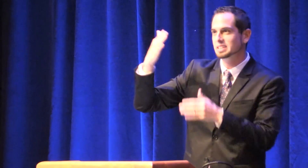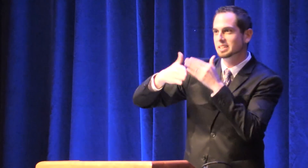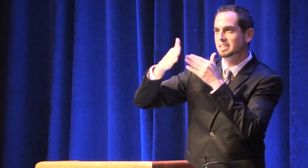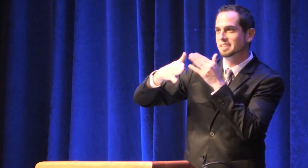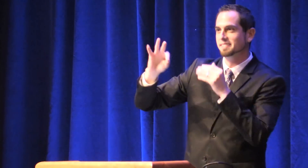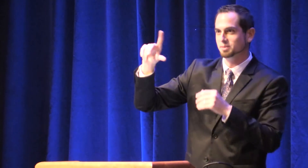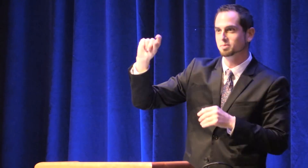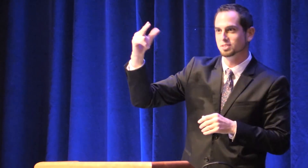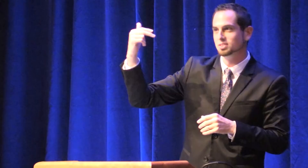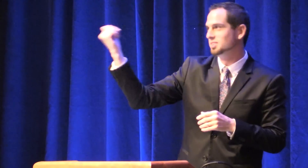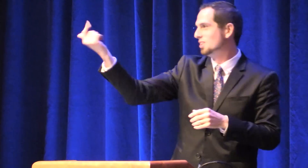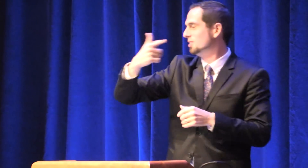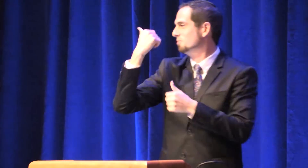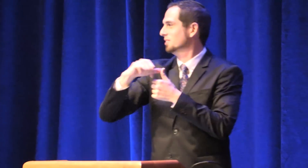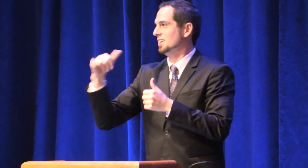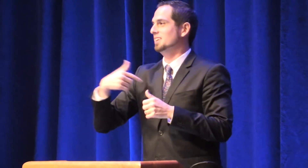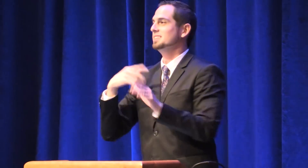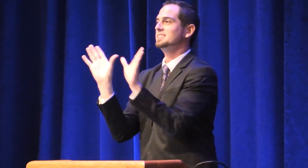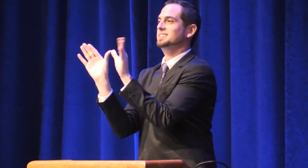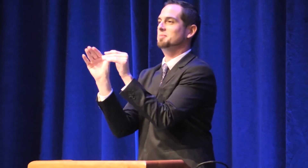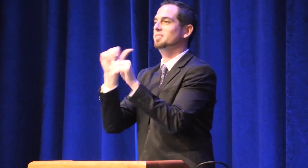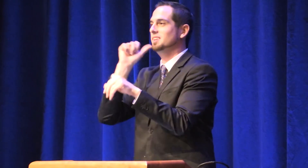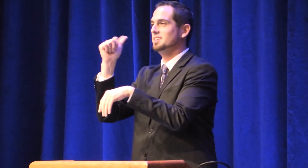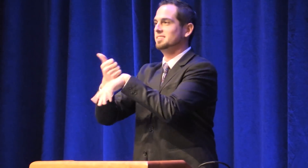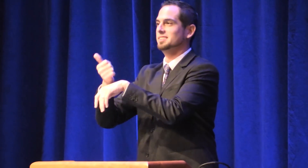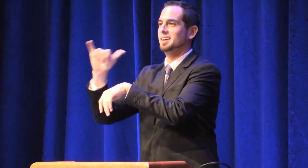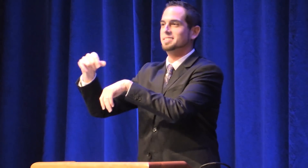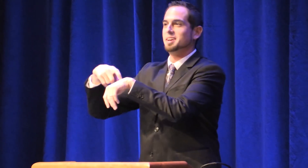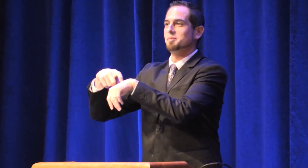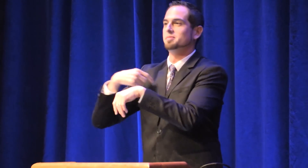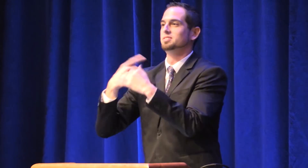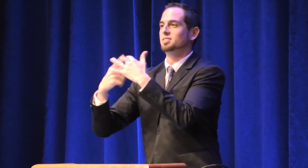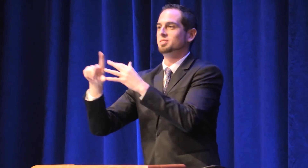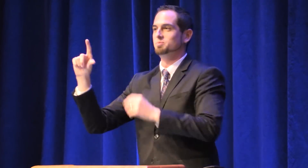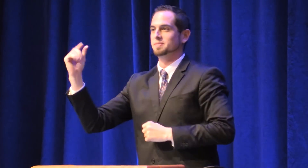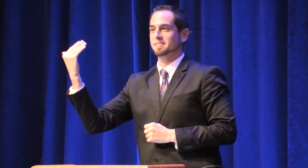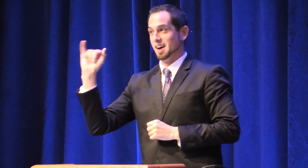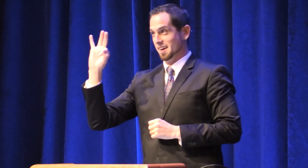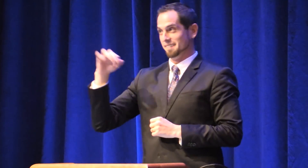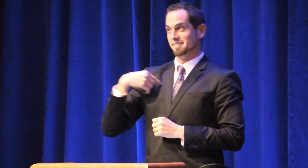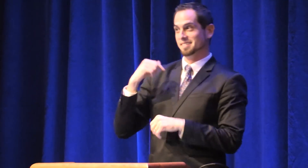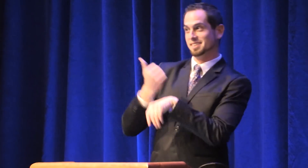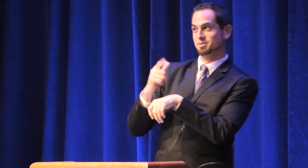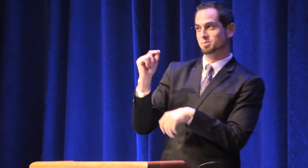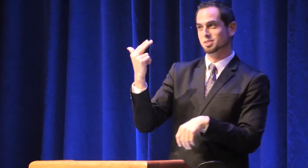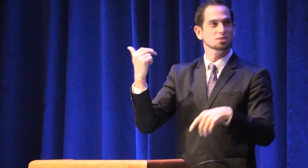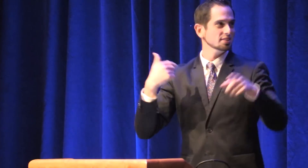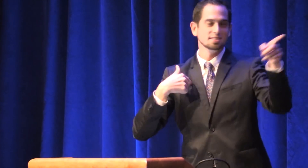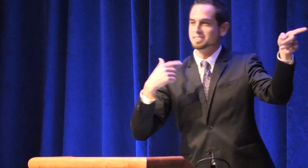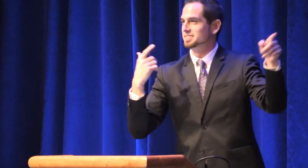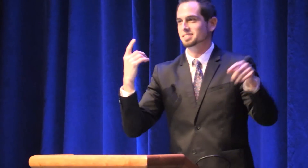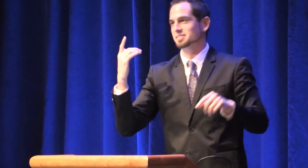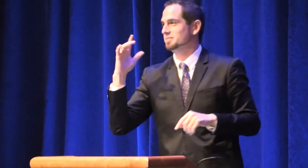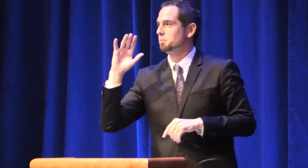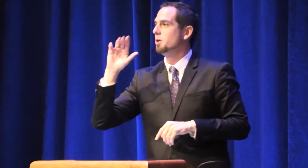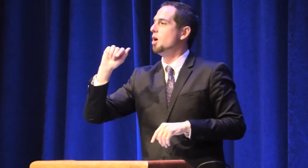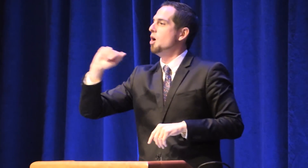that happened in 2013. We all remember this clearly. The Daily Moth was